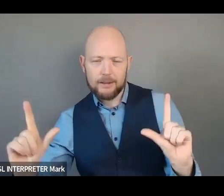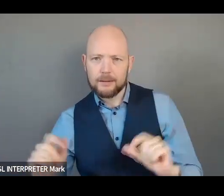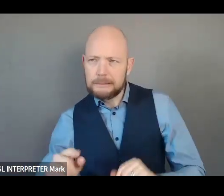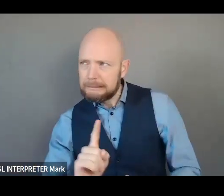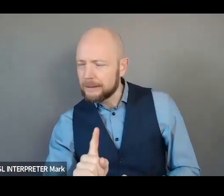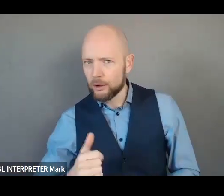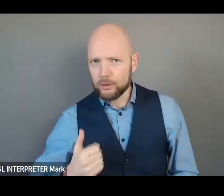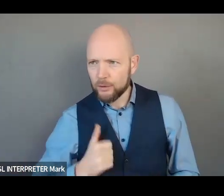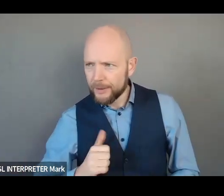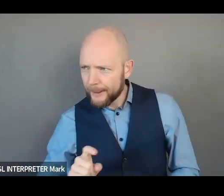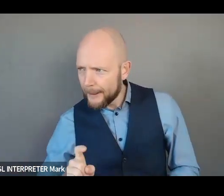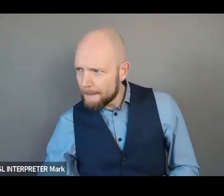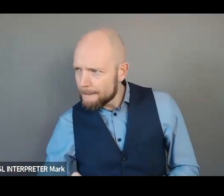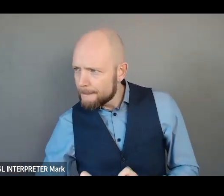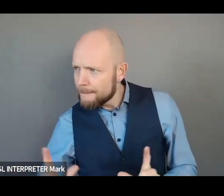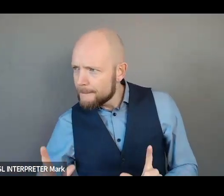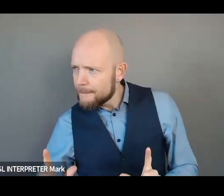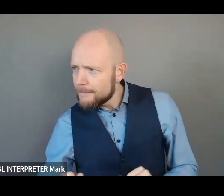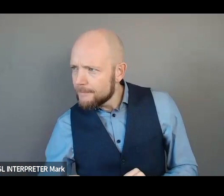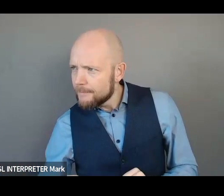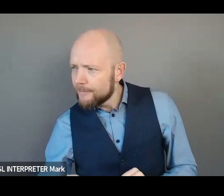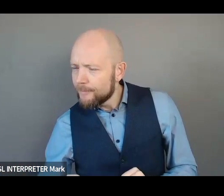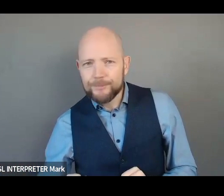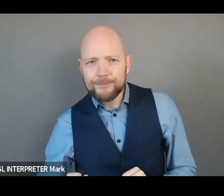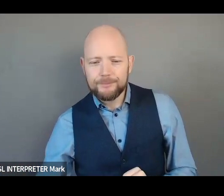So I think at this point,